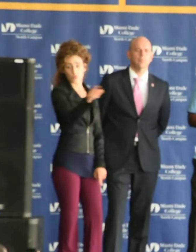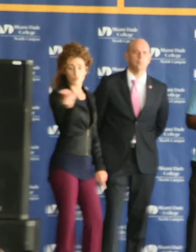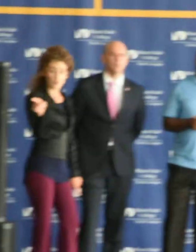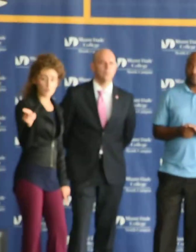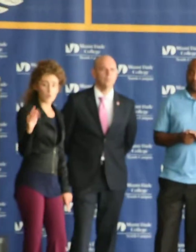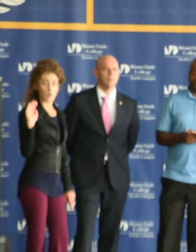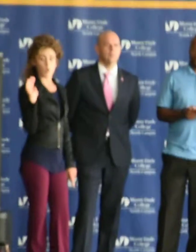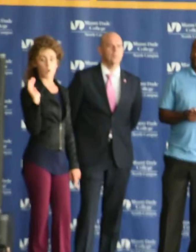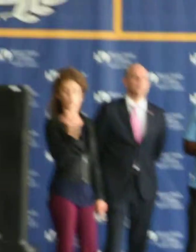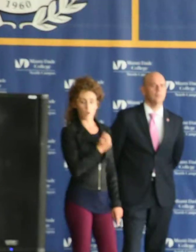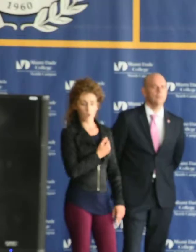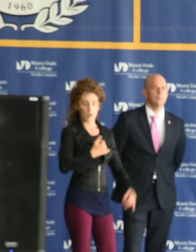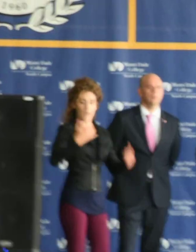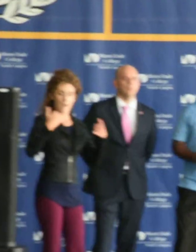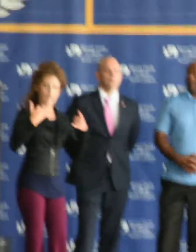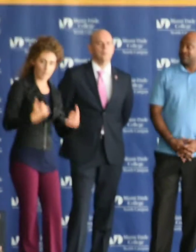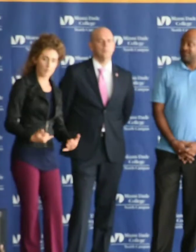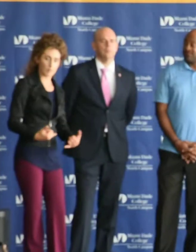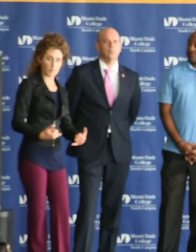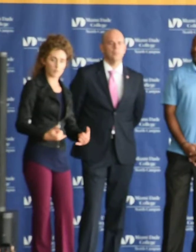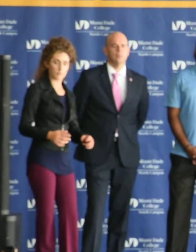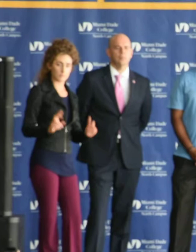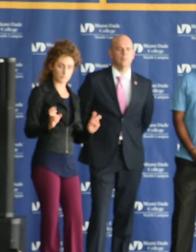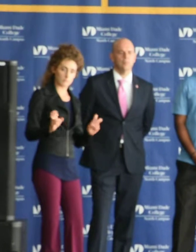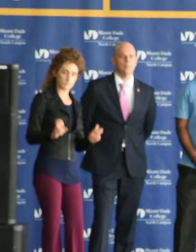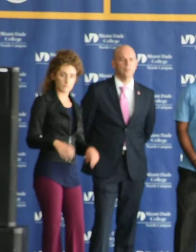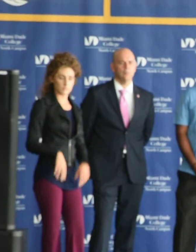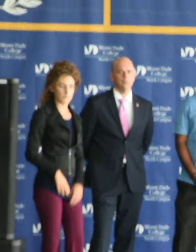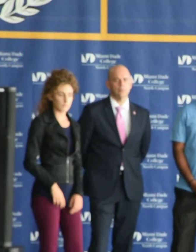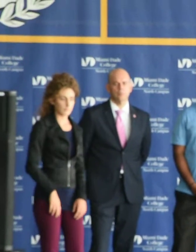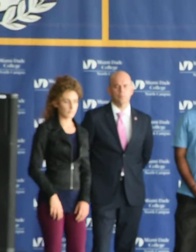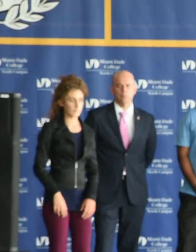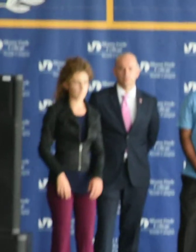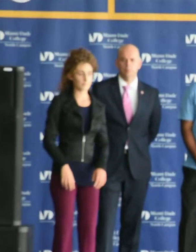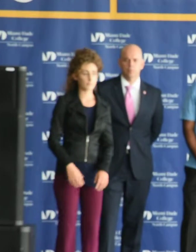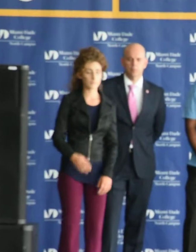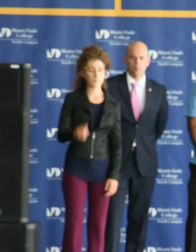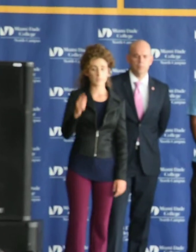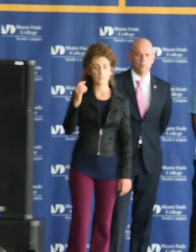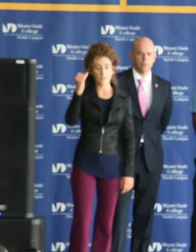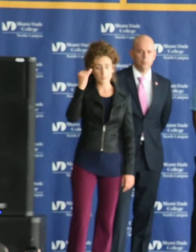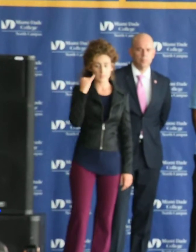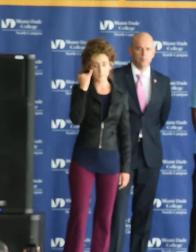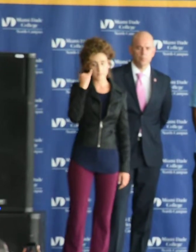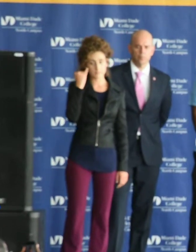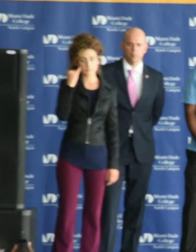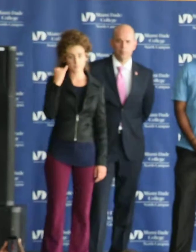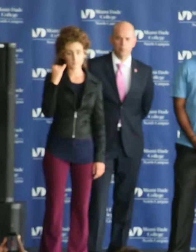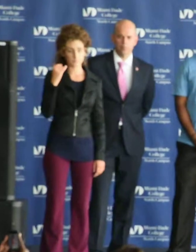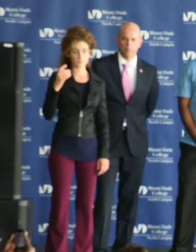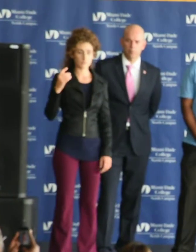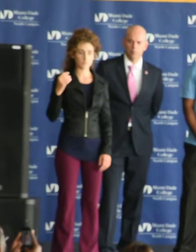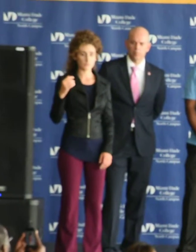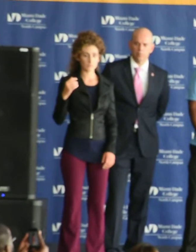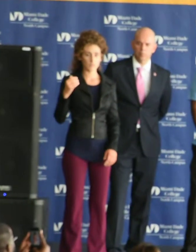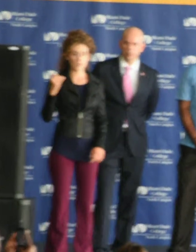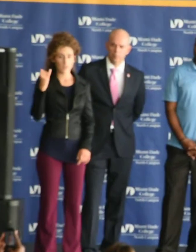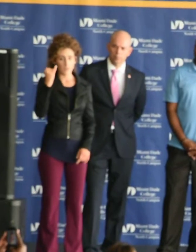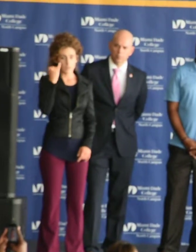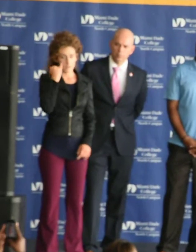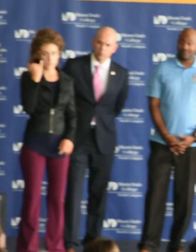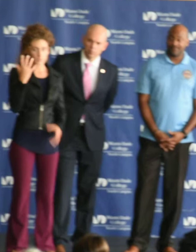make sure that you don't allow your zip code or where you came from to represent your